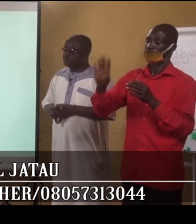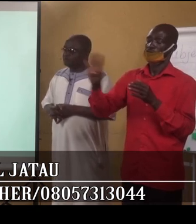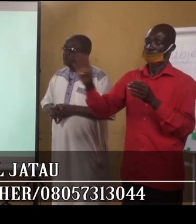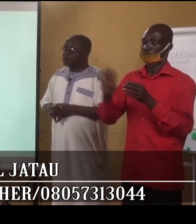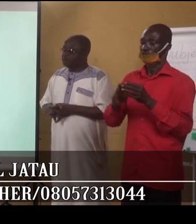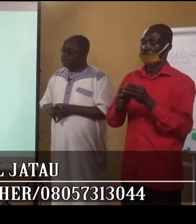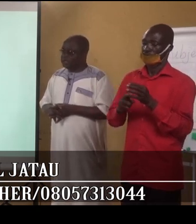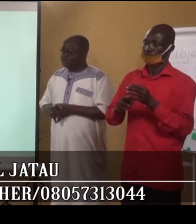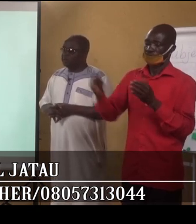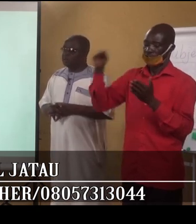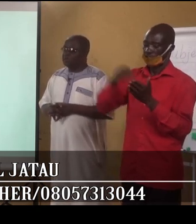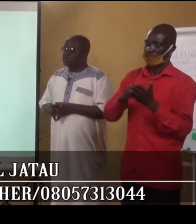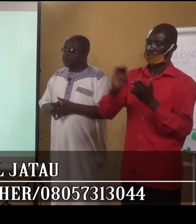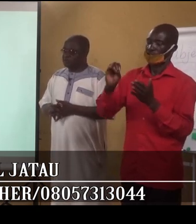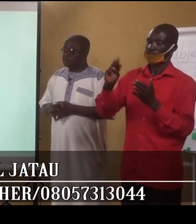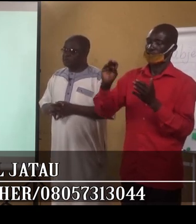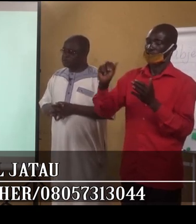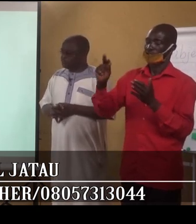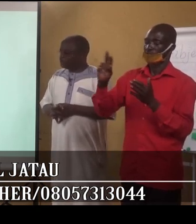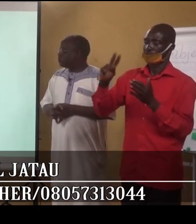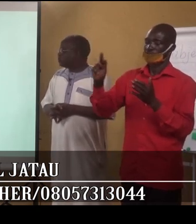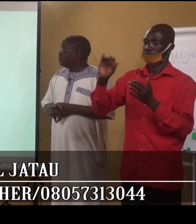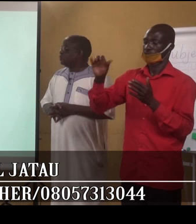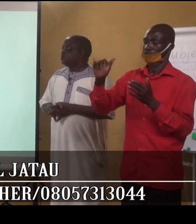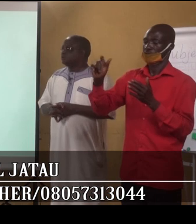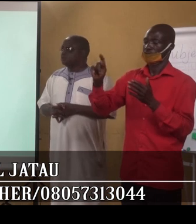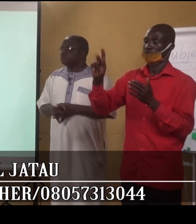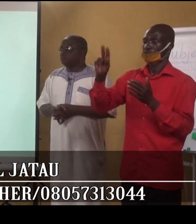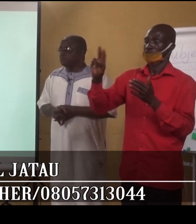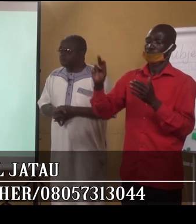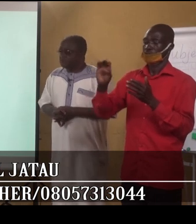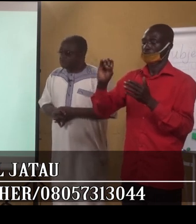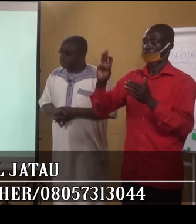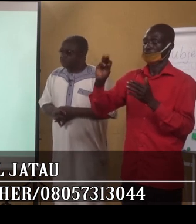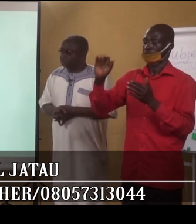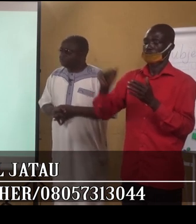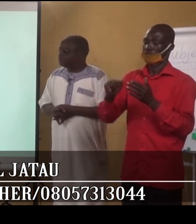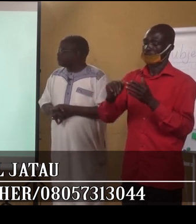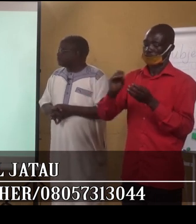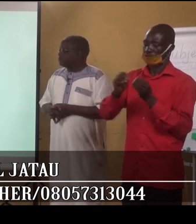080-5731-3044. The name and the number once more, Mr. Emmanuel Jatau,